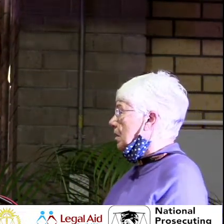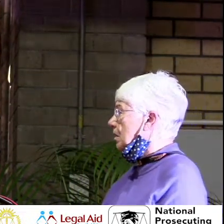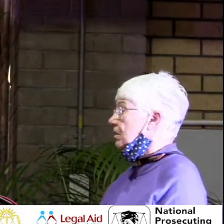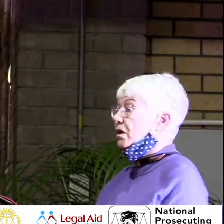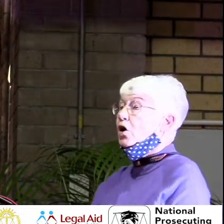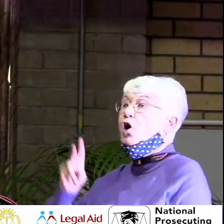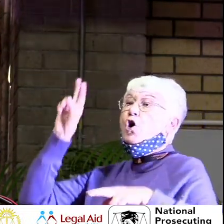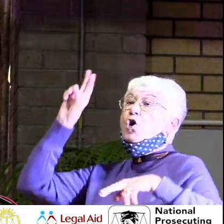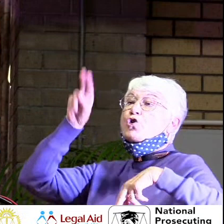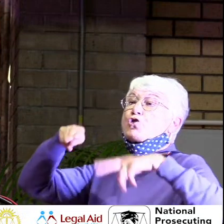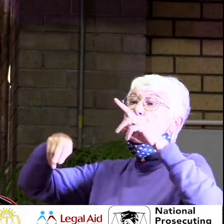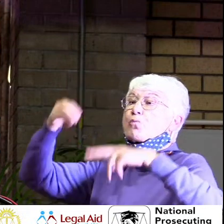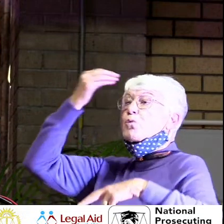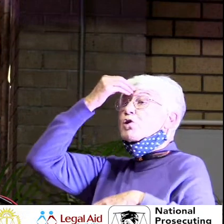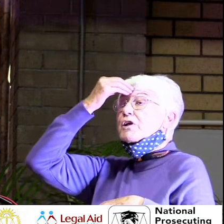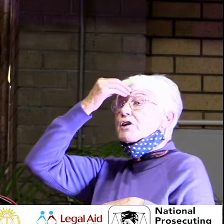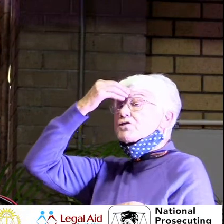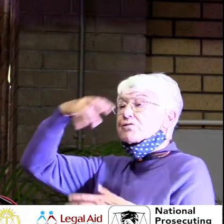Delft.